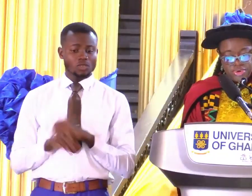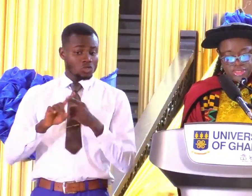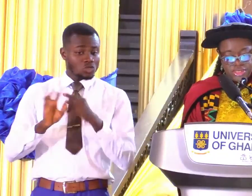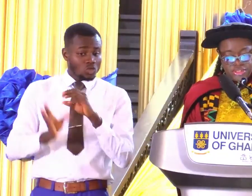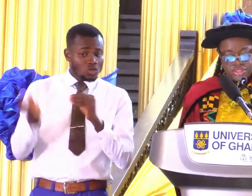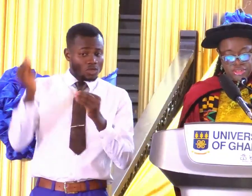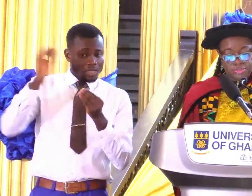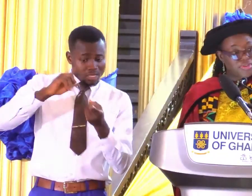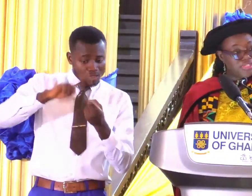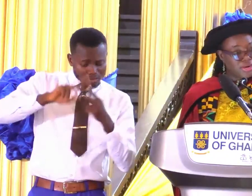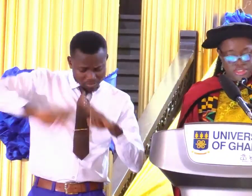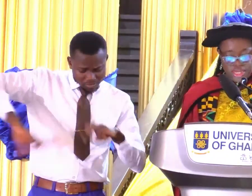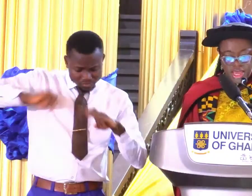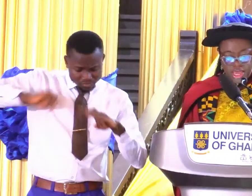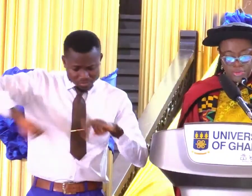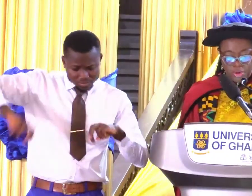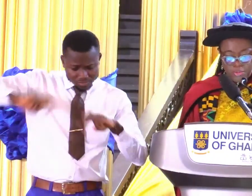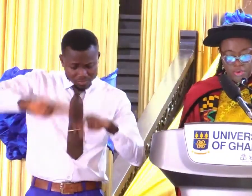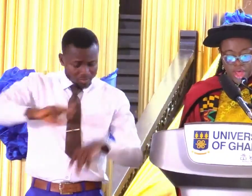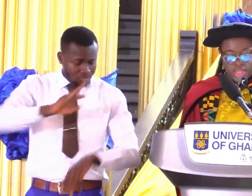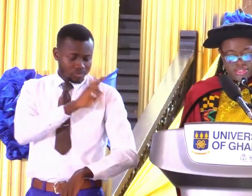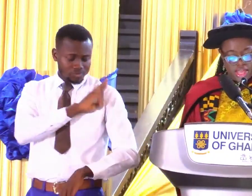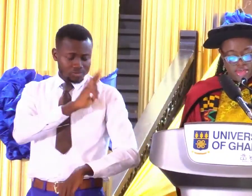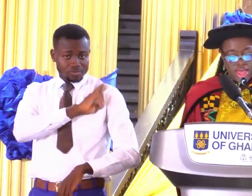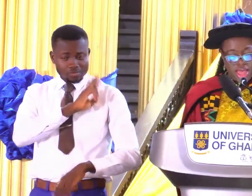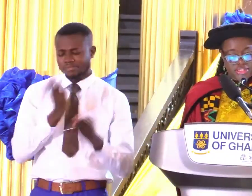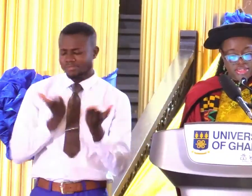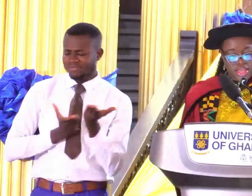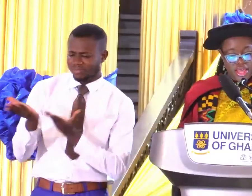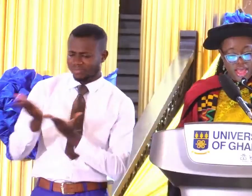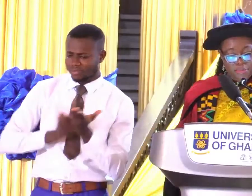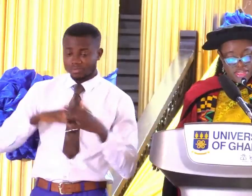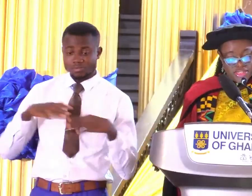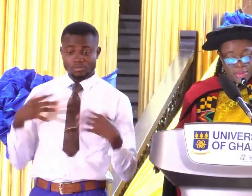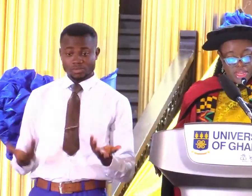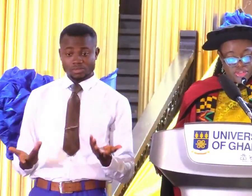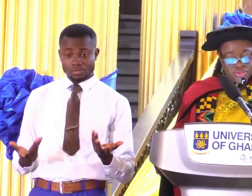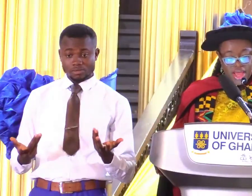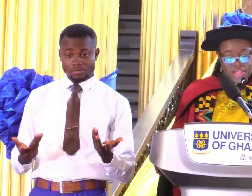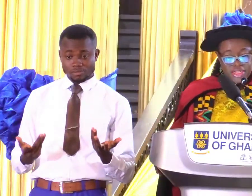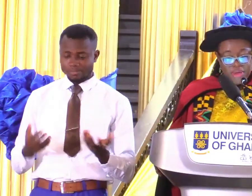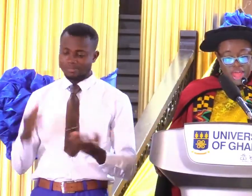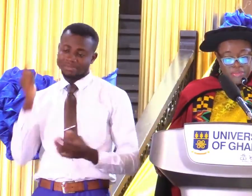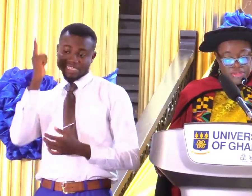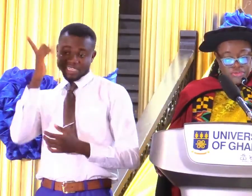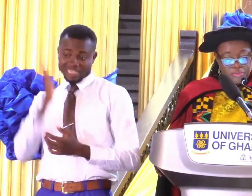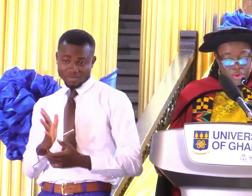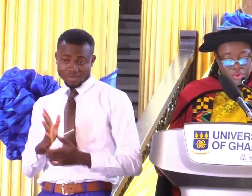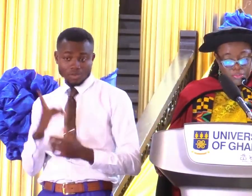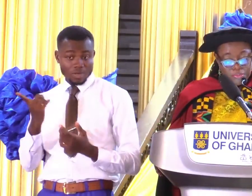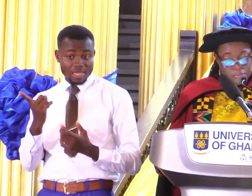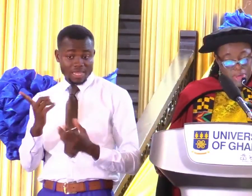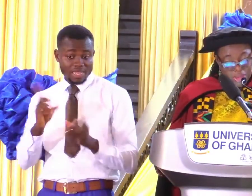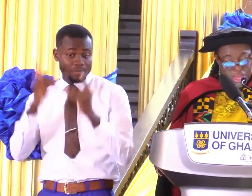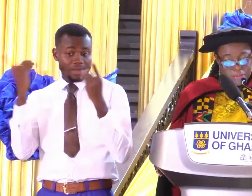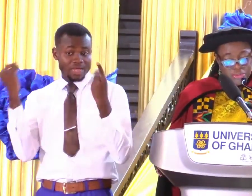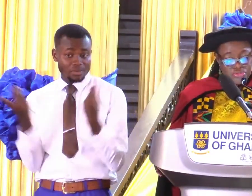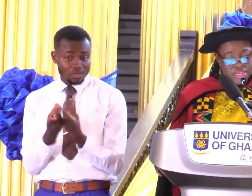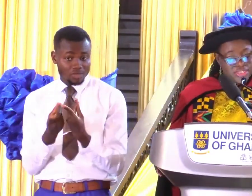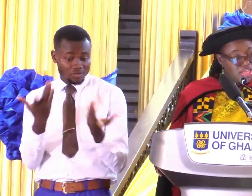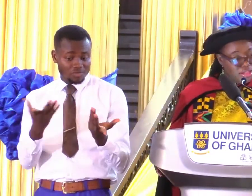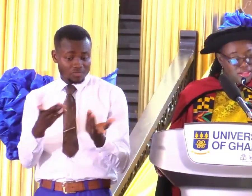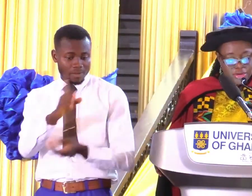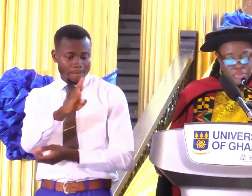her research, Professor Regina Appiah-Opong has served as a part-time lecturer at the Department of